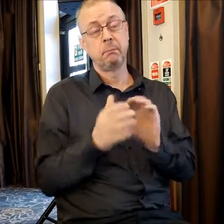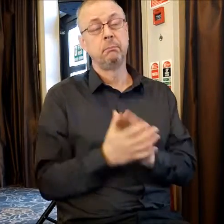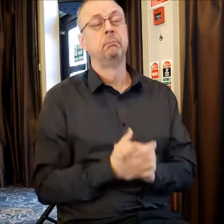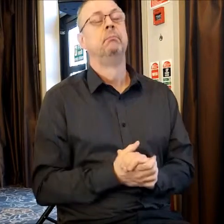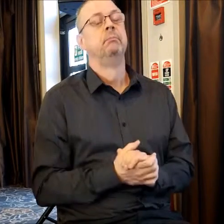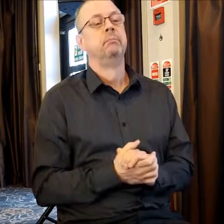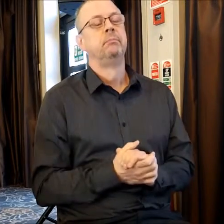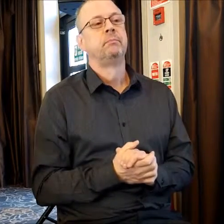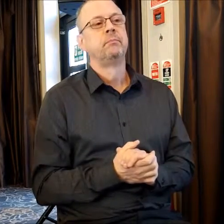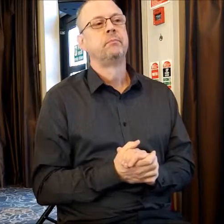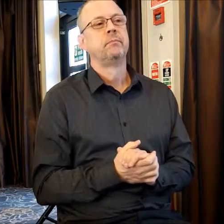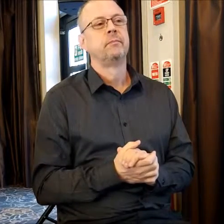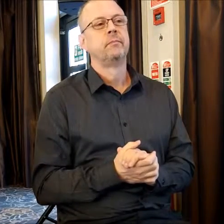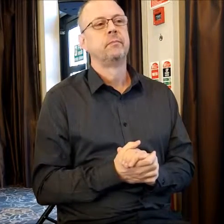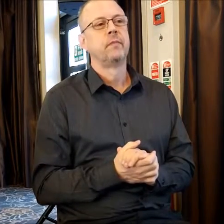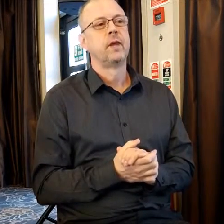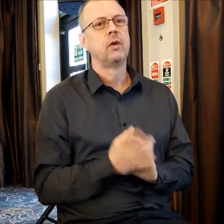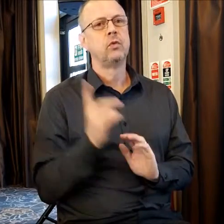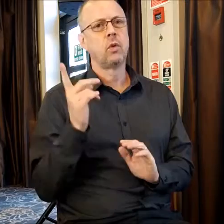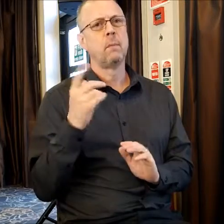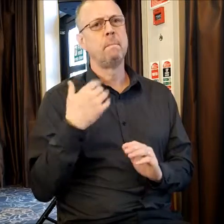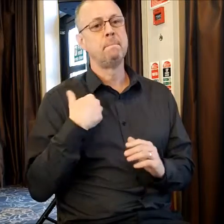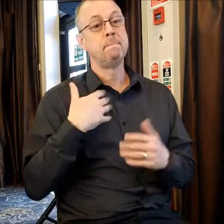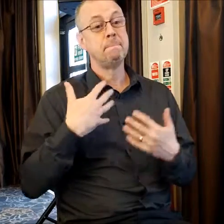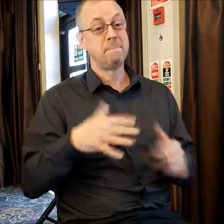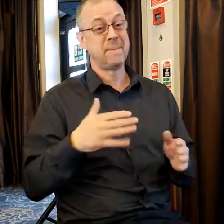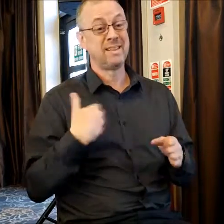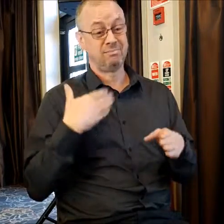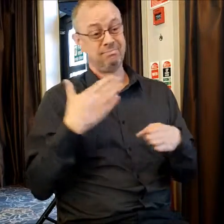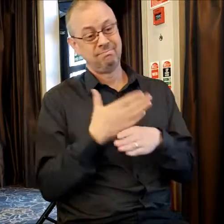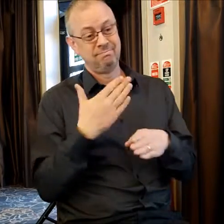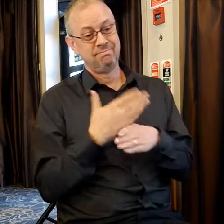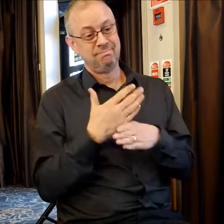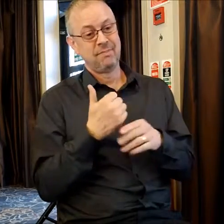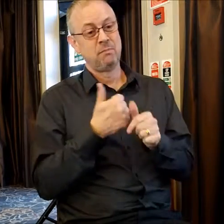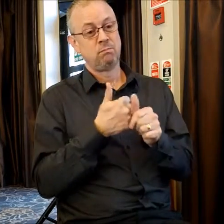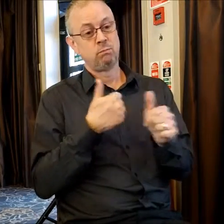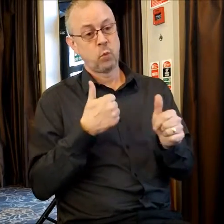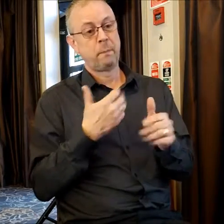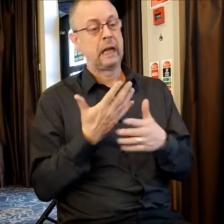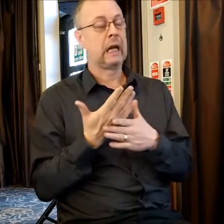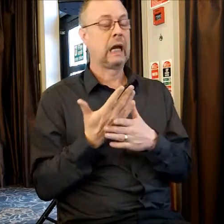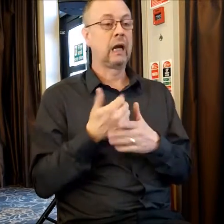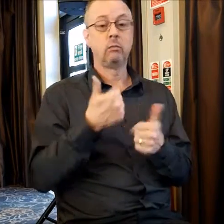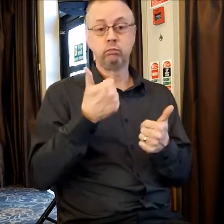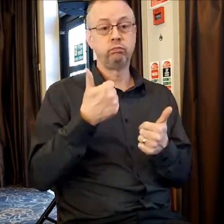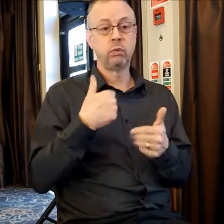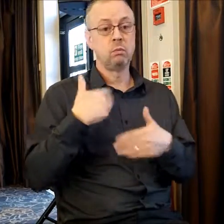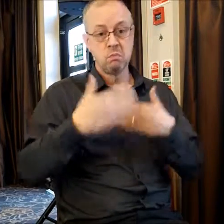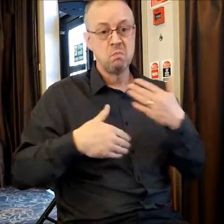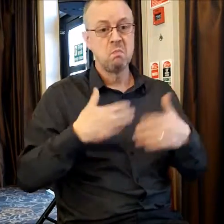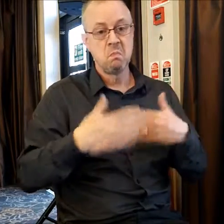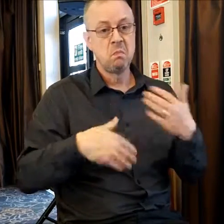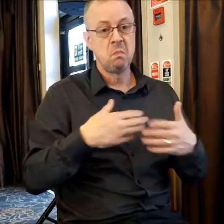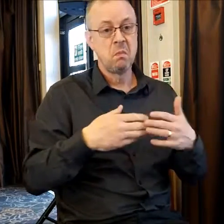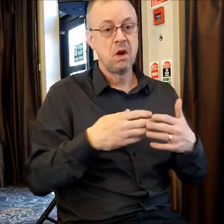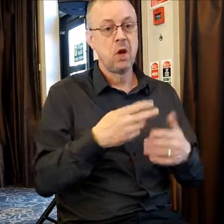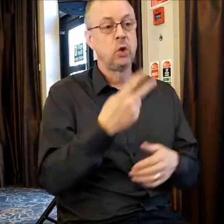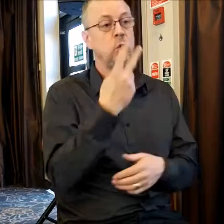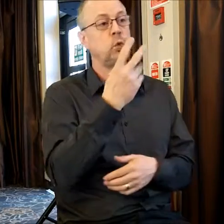So a big turning point for our company was about 3 years ago, or 4 years ago now, 2012. We were supplying a